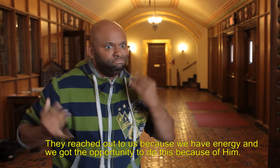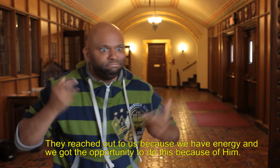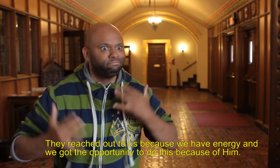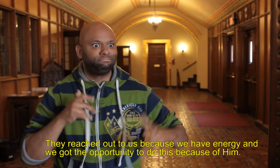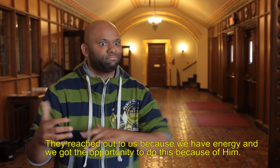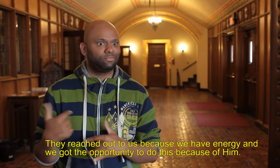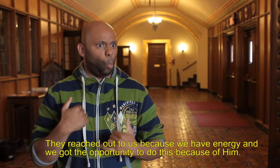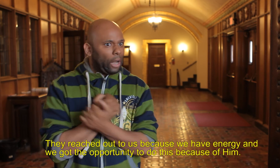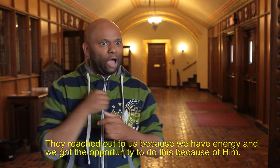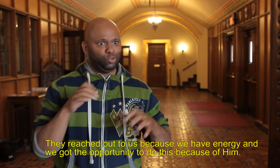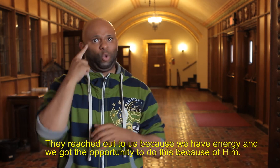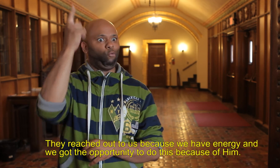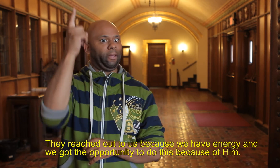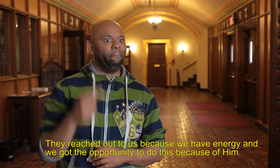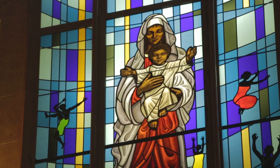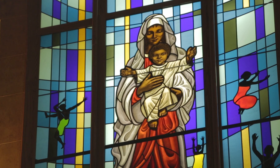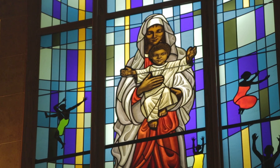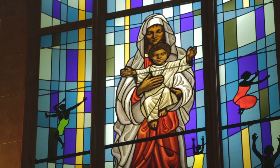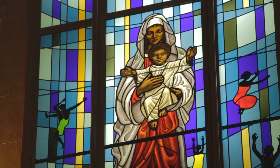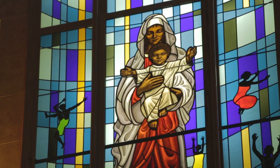got the opportunity to do this because of him.